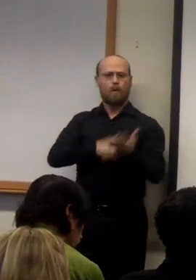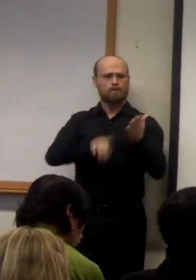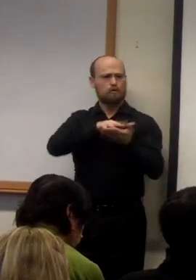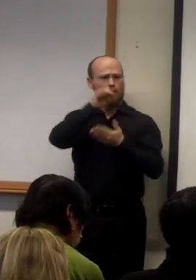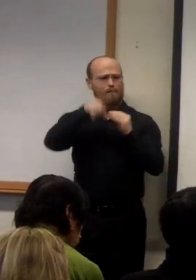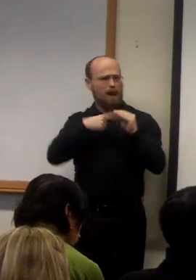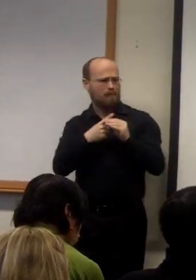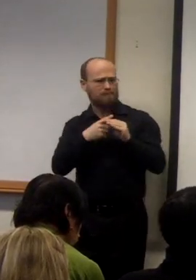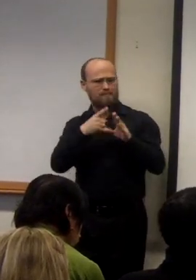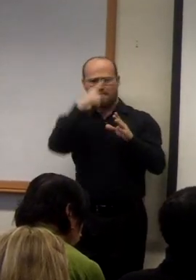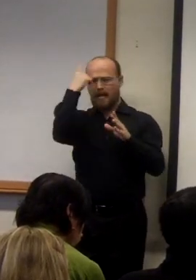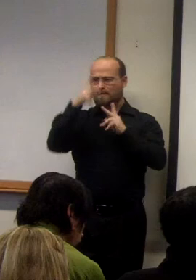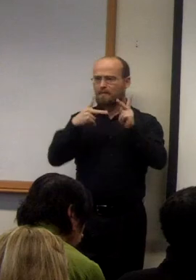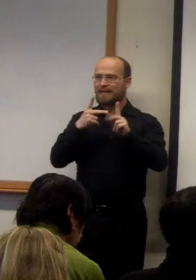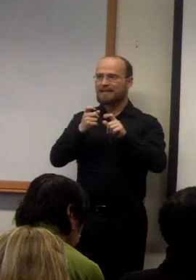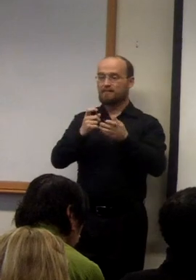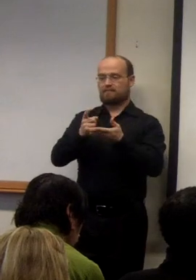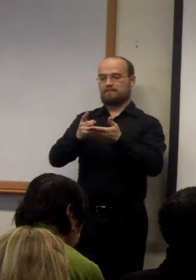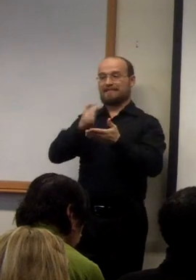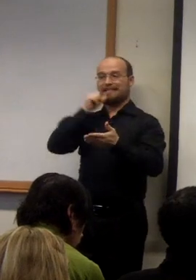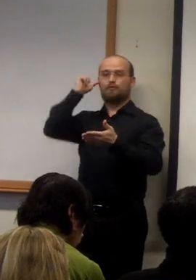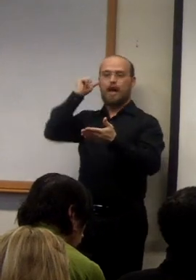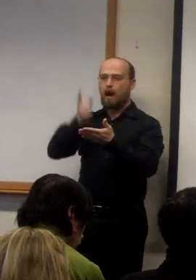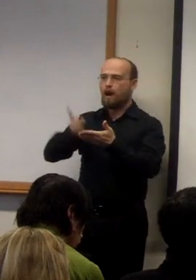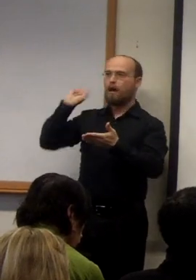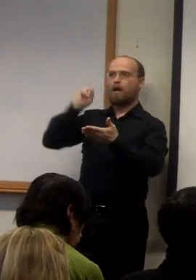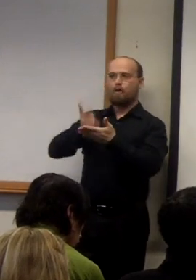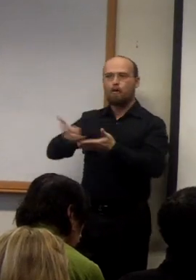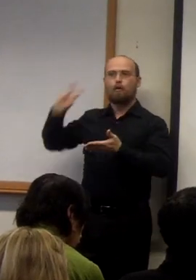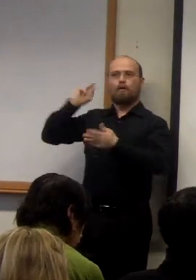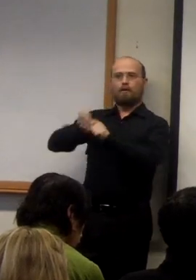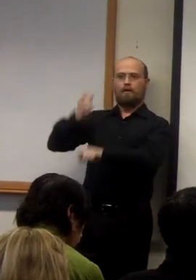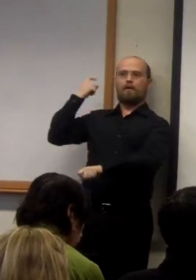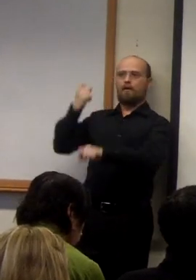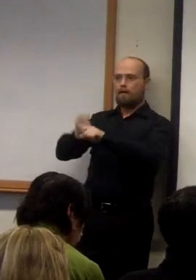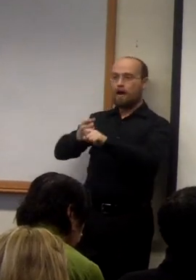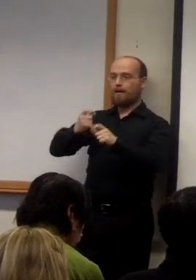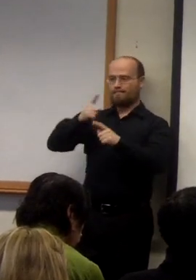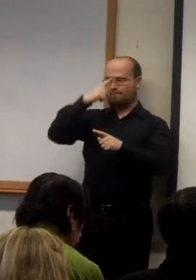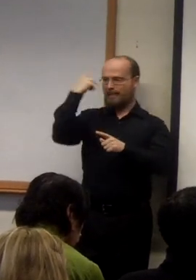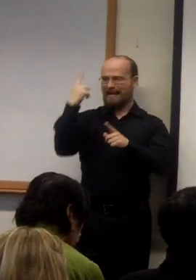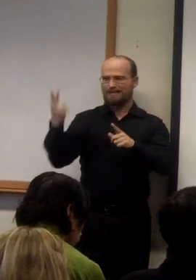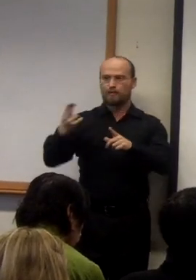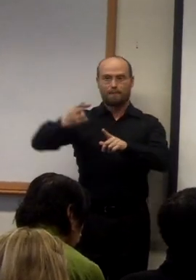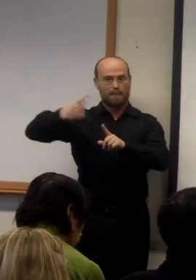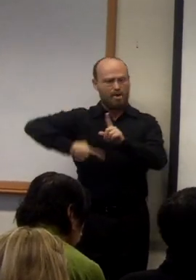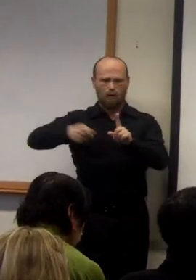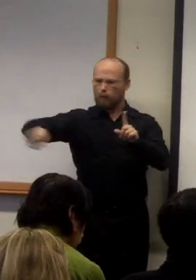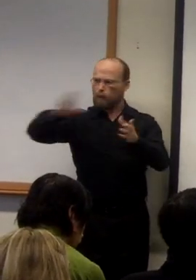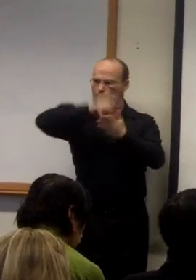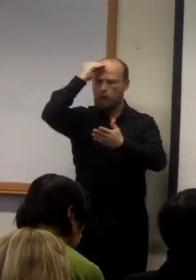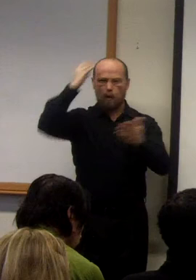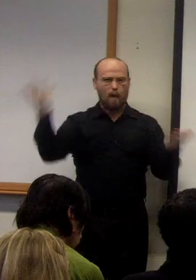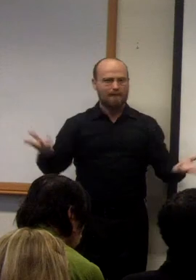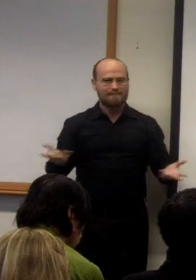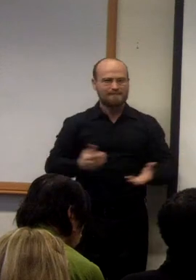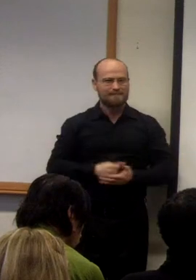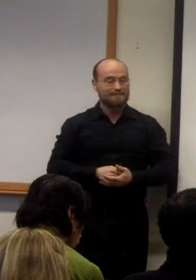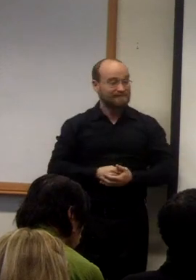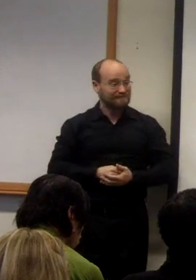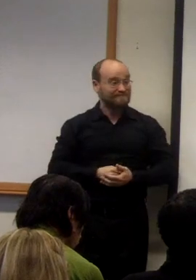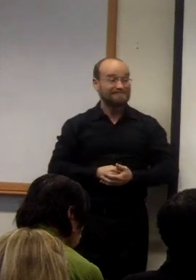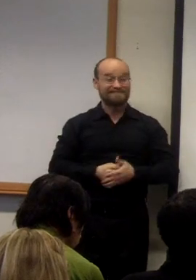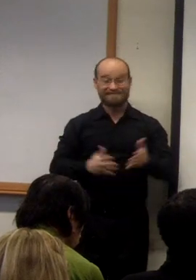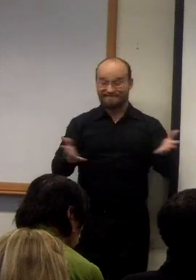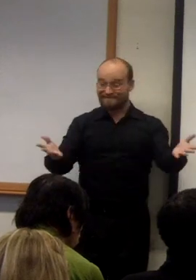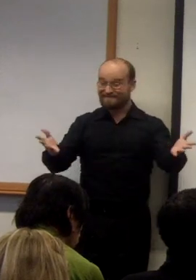yesterday? The day before, the week before, the month before? What did you learn about Black people in Black History Month, right? You know, and so